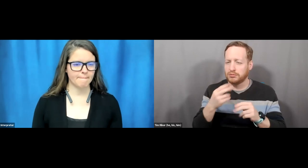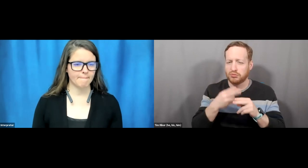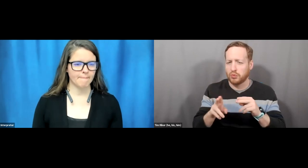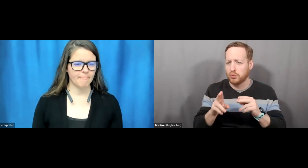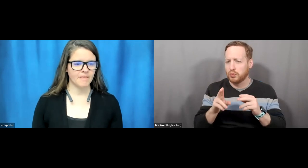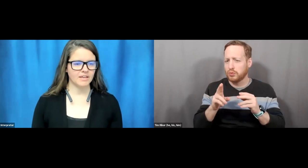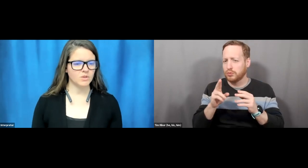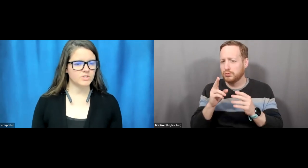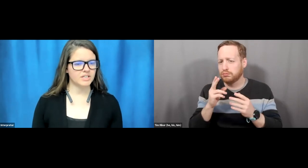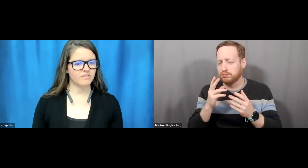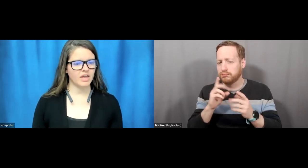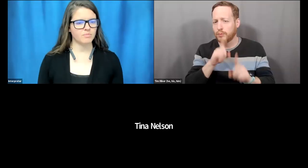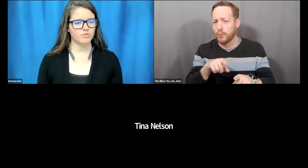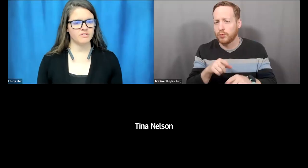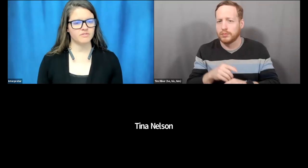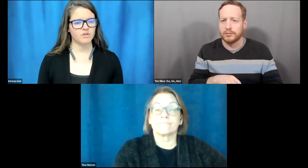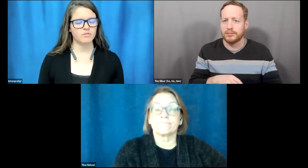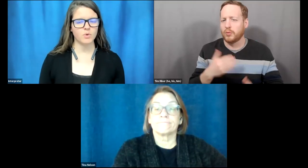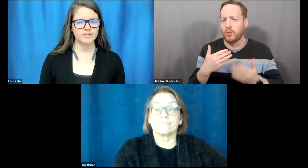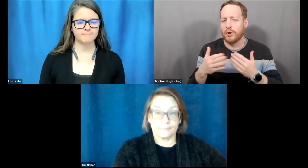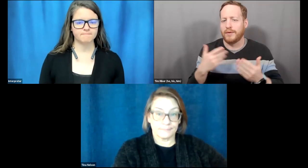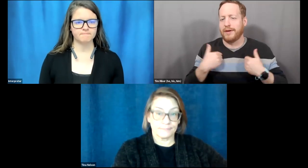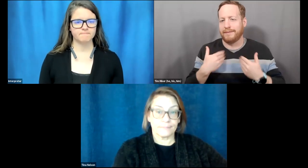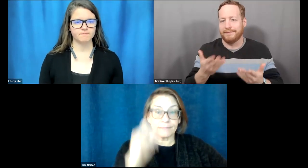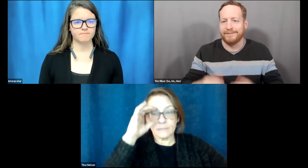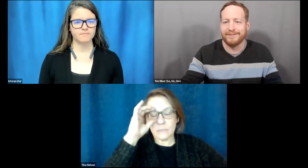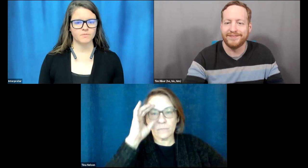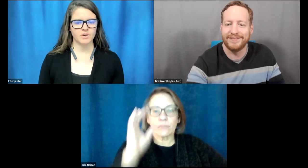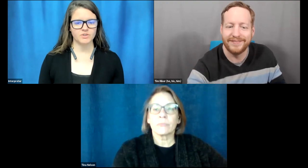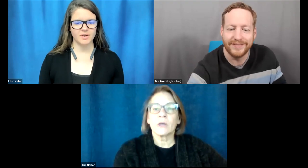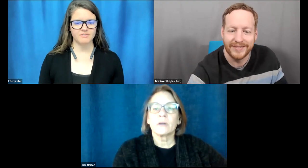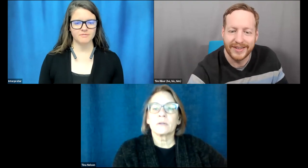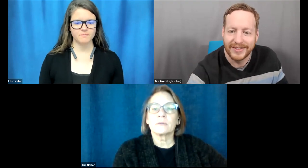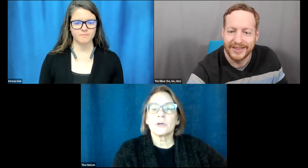Can you just give a brief report, whatever you have?